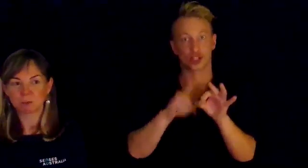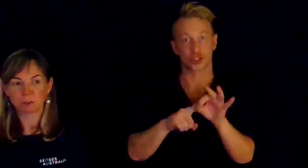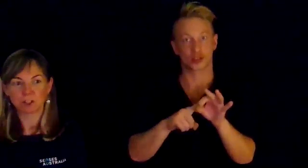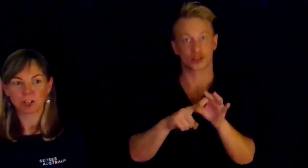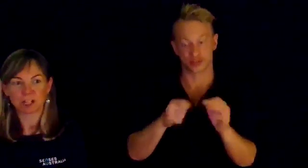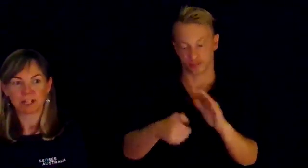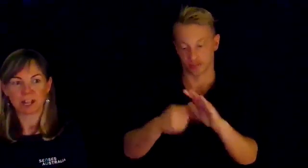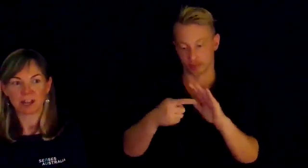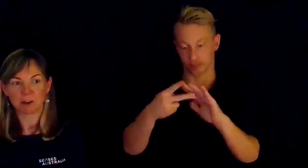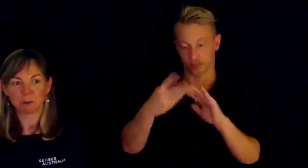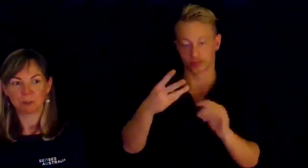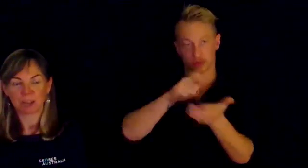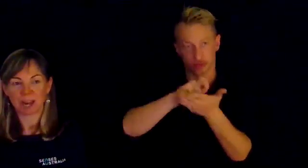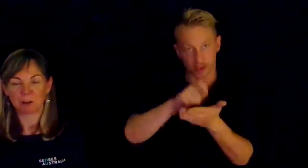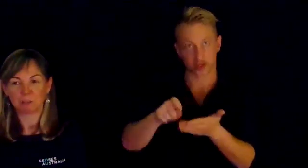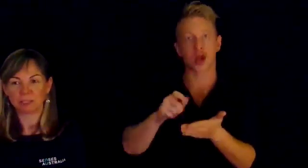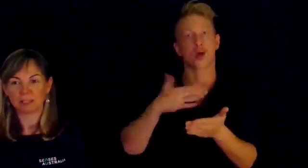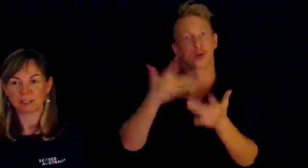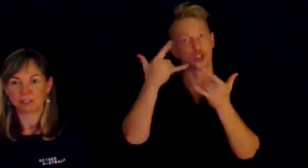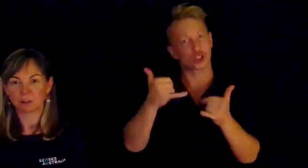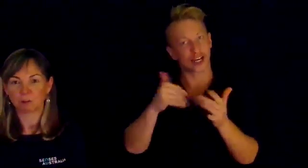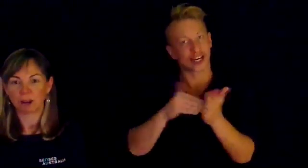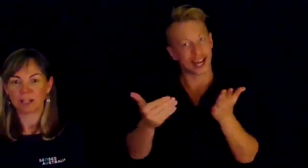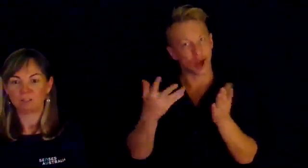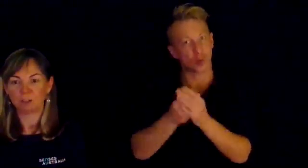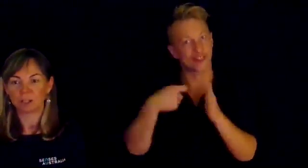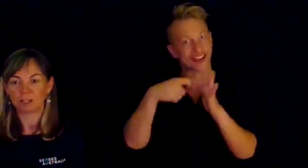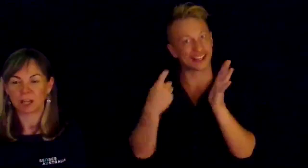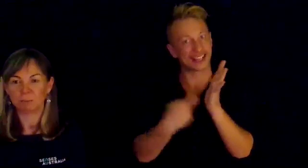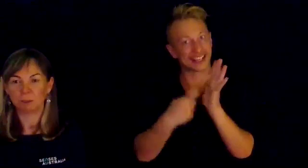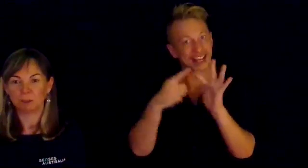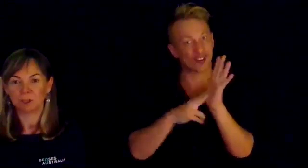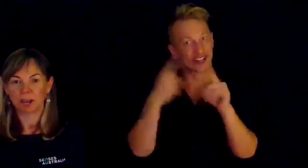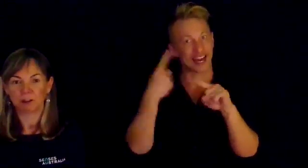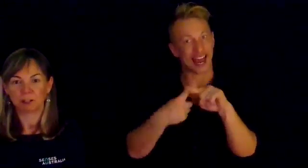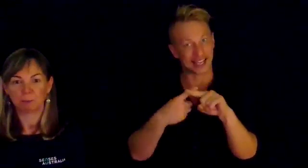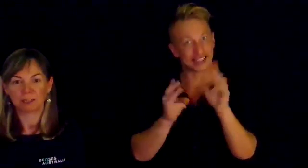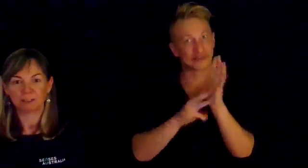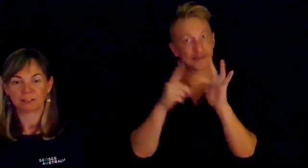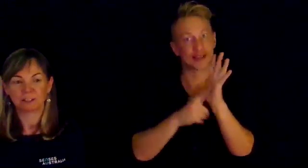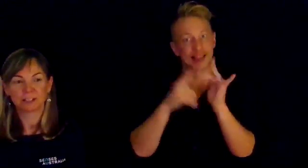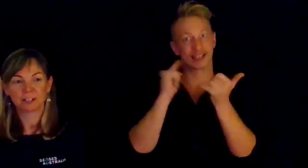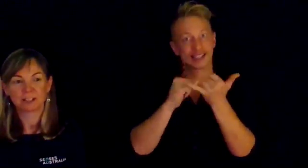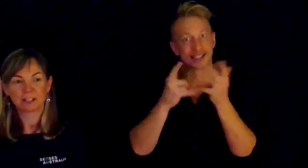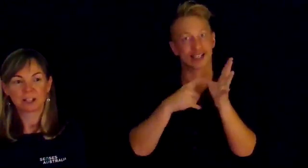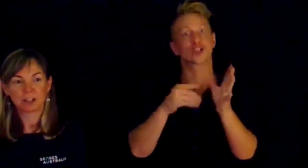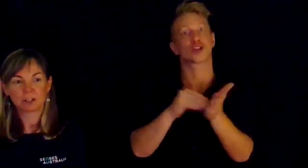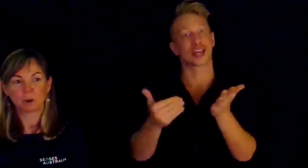I just want to check now with Karen and Melissa. So Craig, if you can unmute Karen and